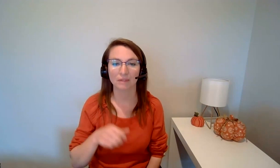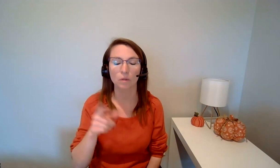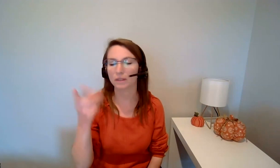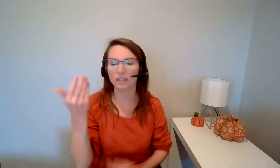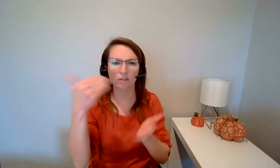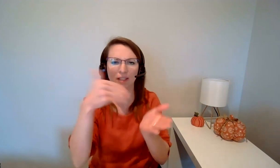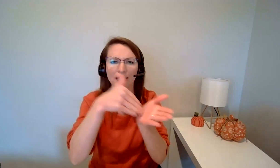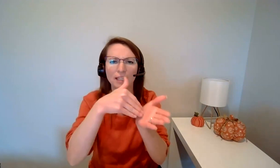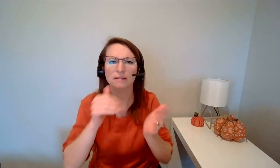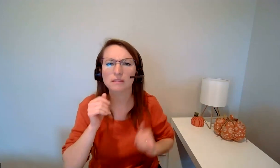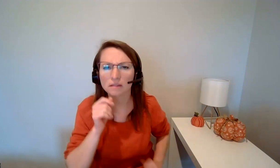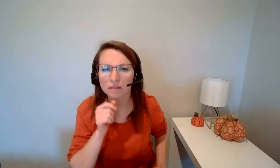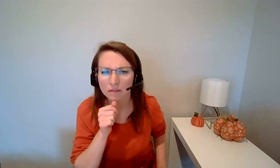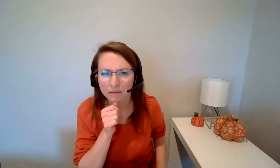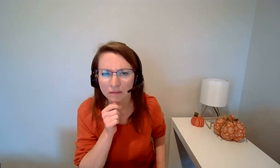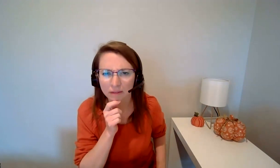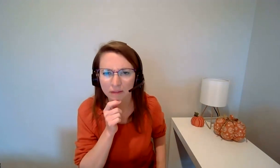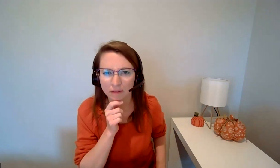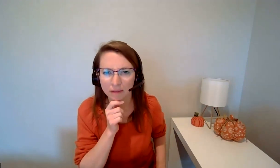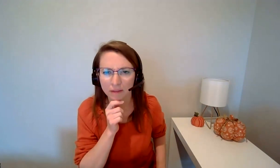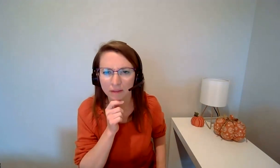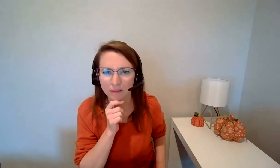Oh, can you do that again?